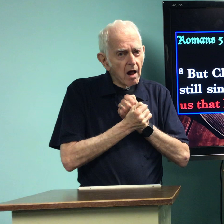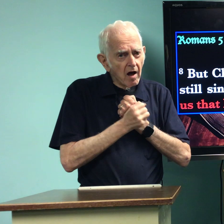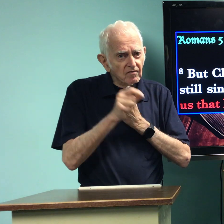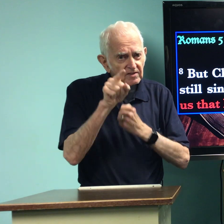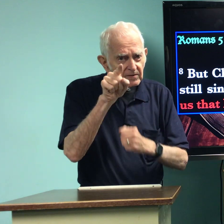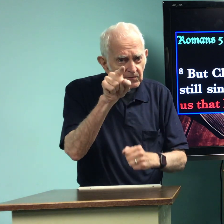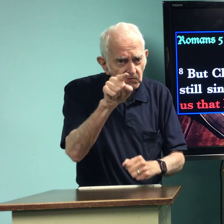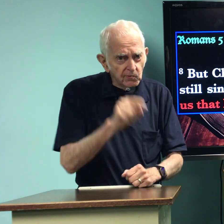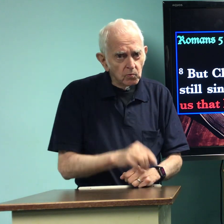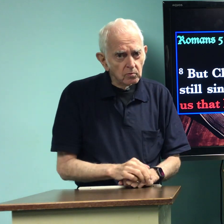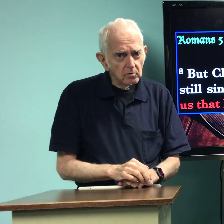Jesus loves you.